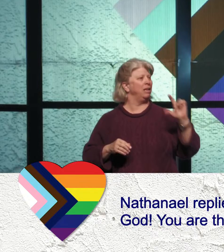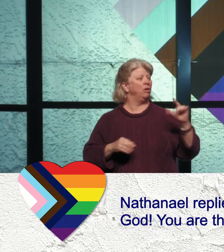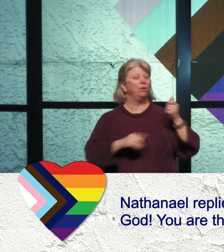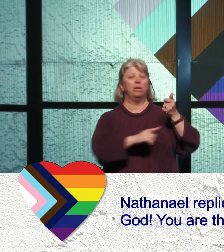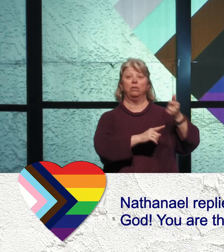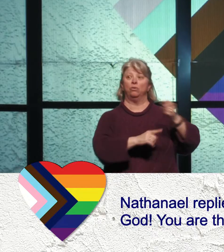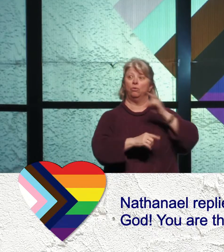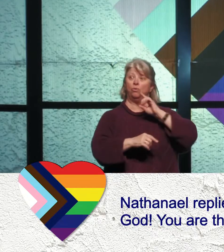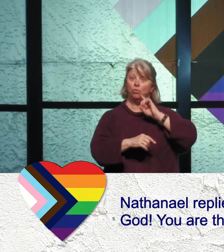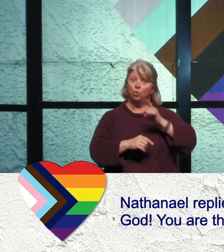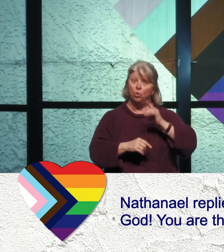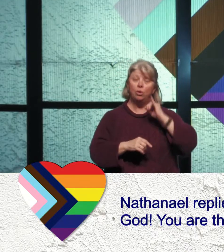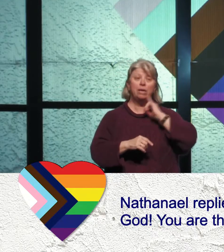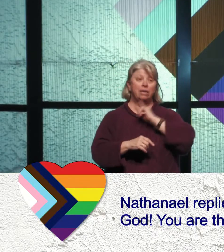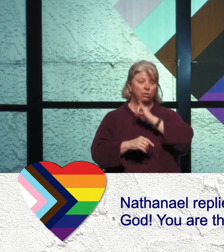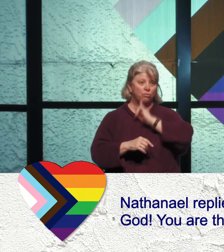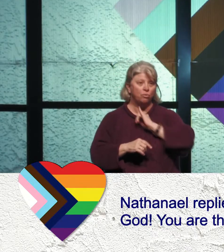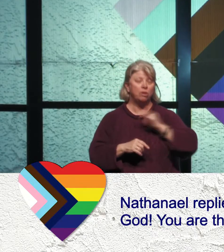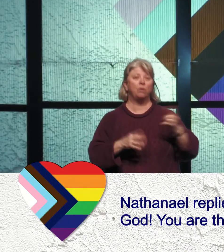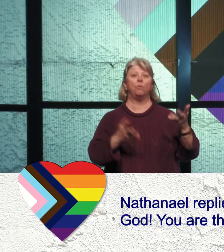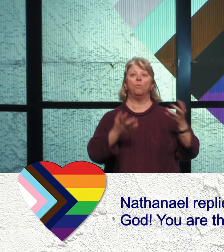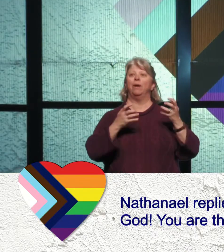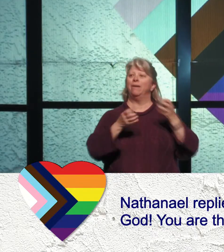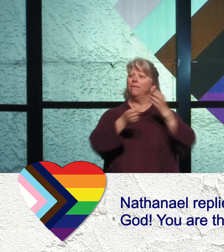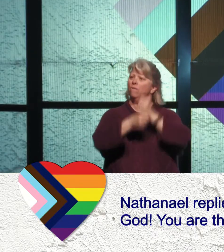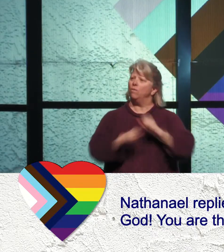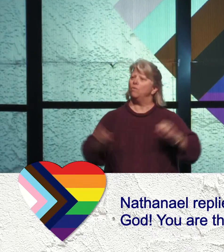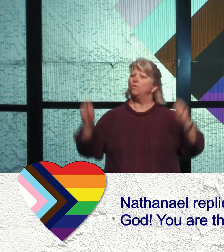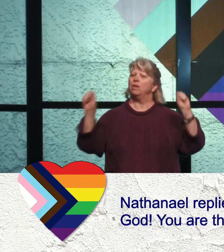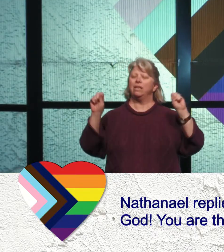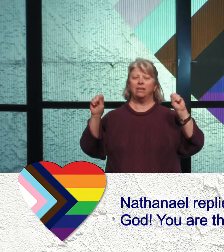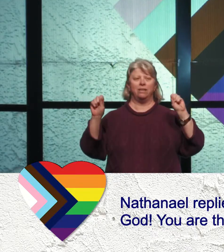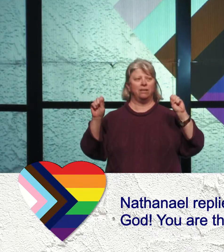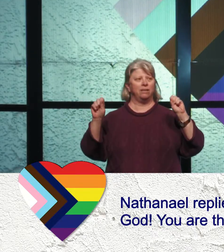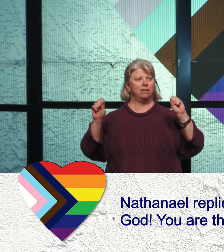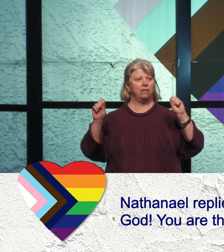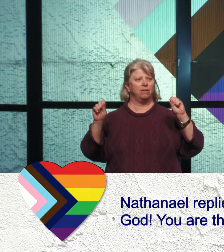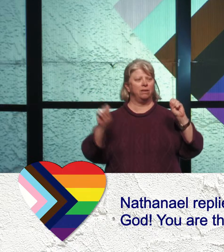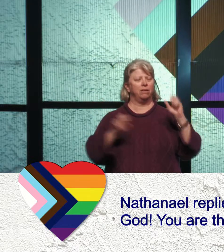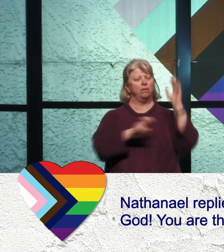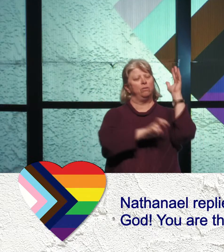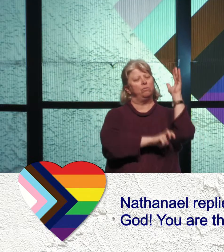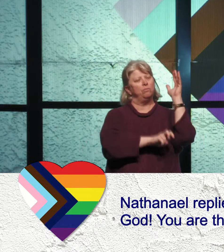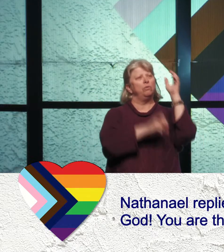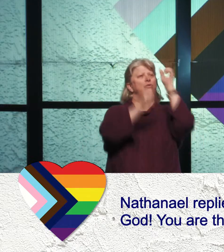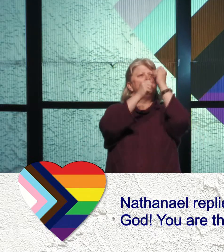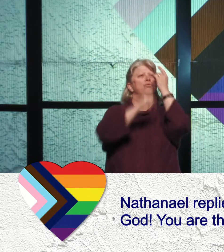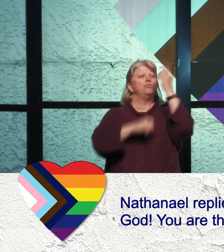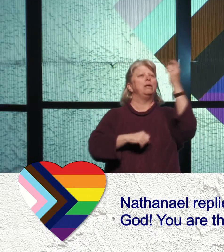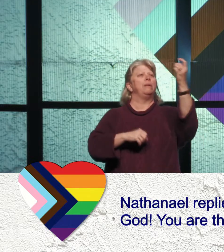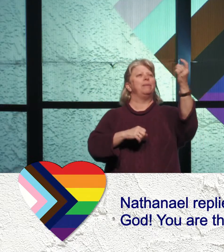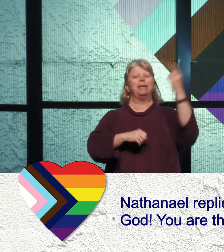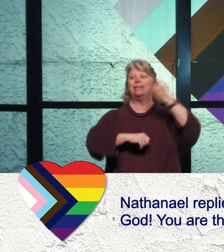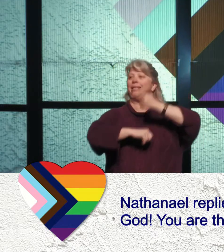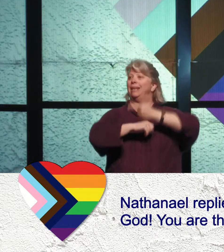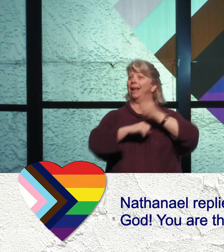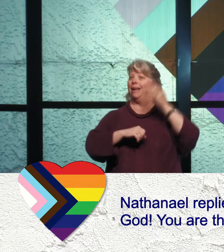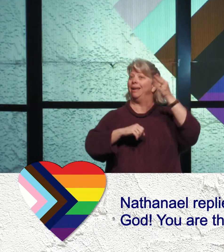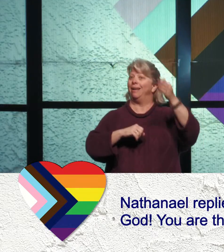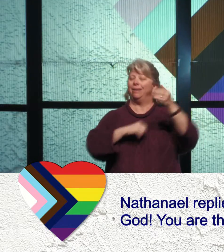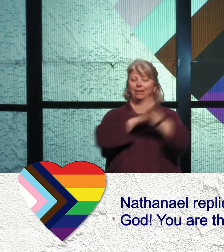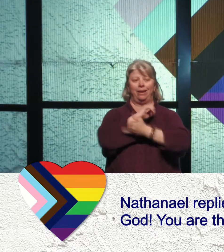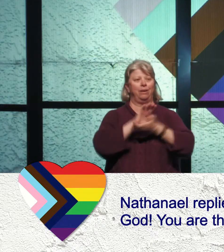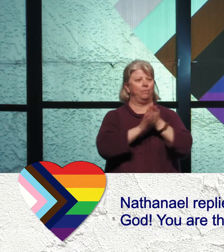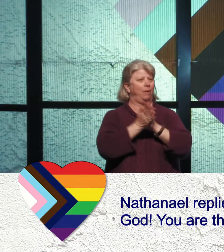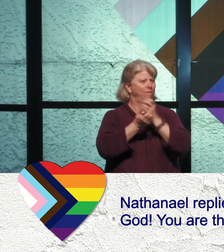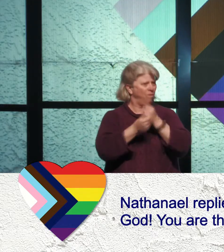a true Israelite, longing for the freedom, under the fig tree, dreaming of a day where his nation would be